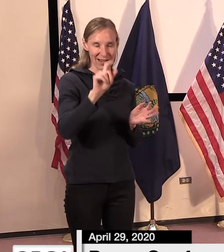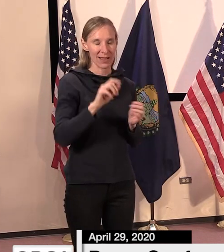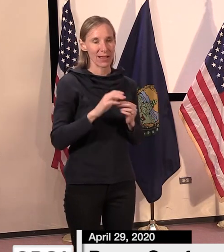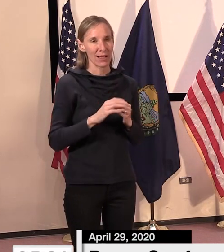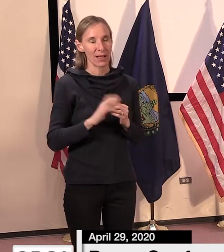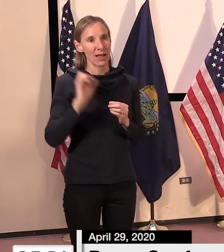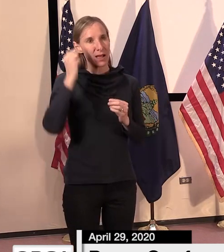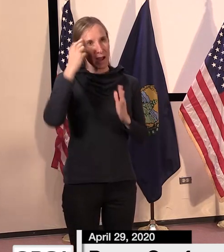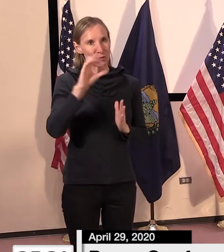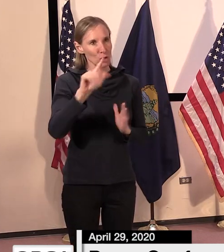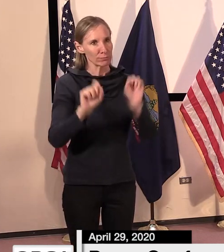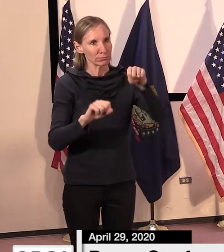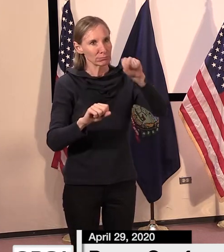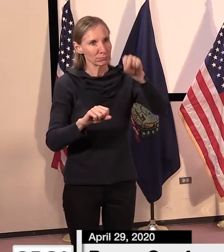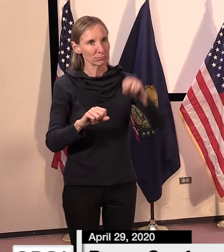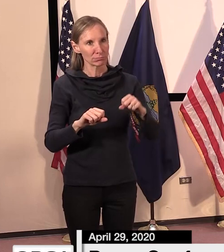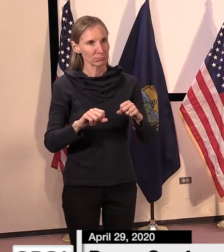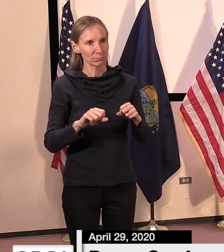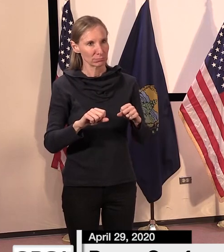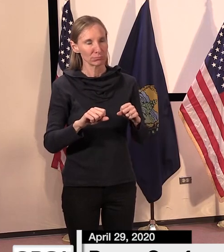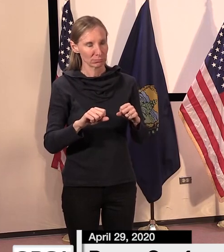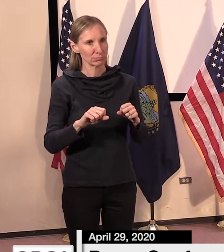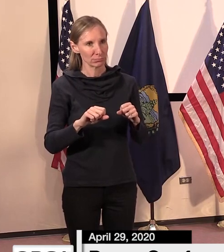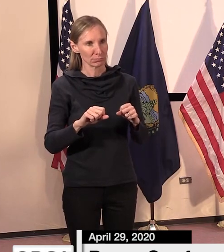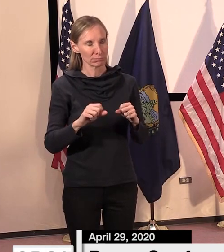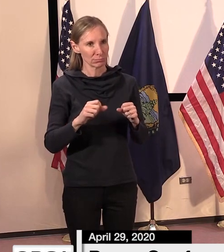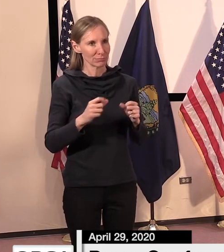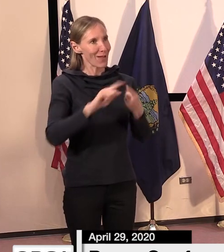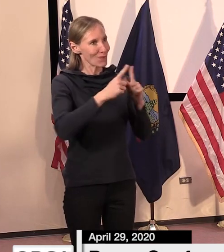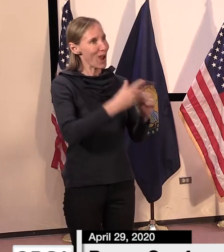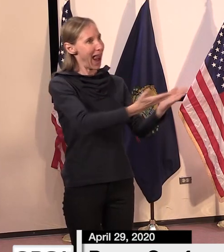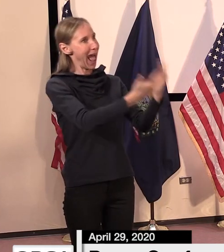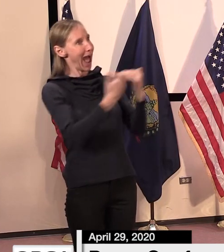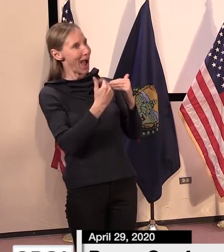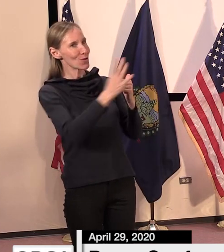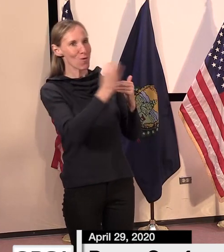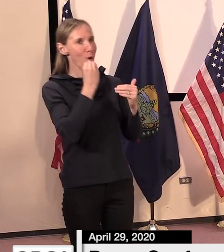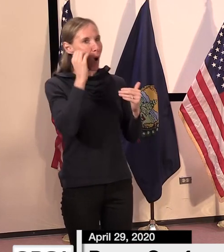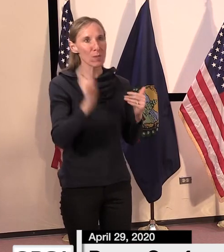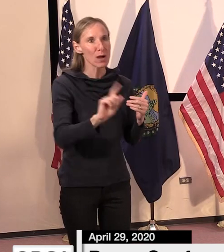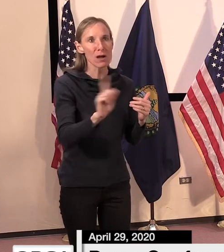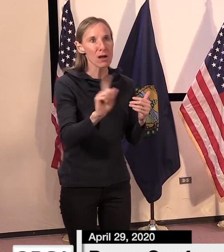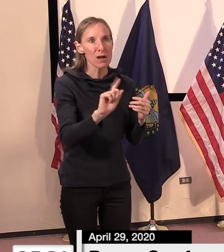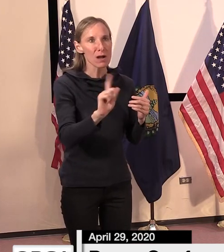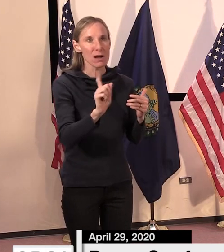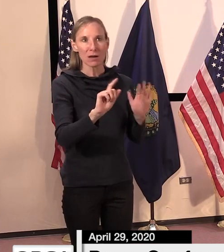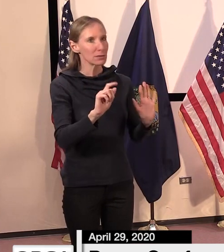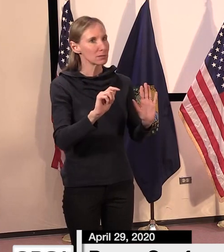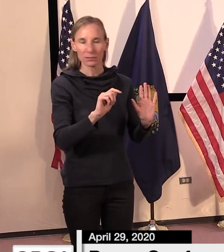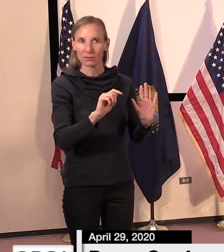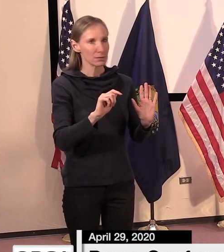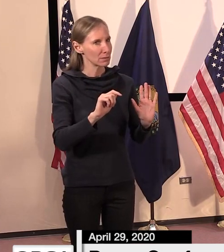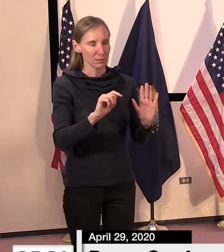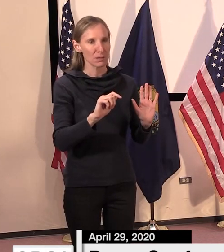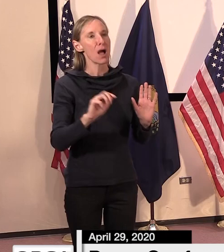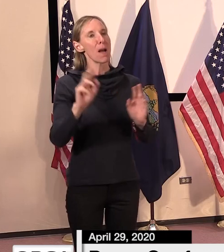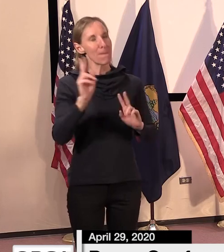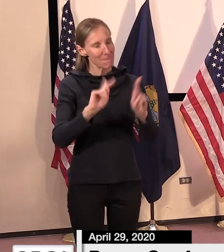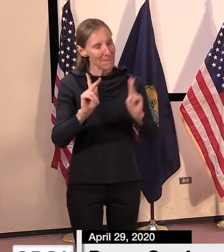Yeah, well, at this point, yes, that's right. It's more for those situations where people can